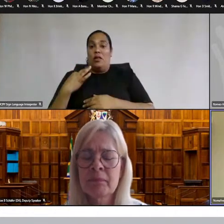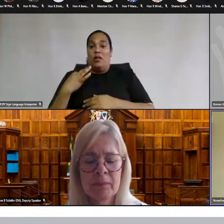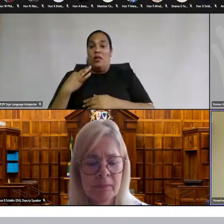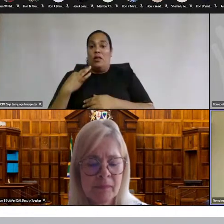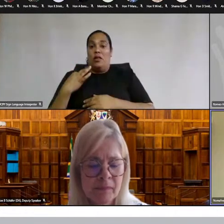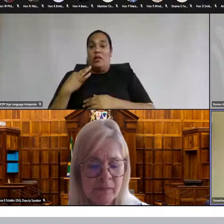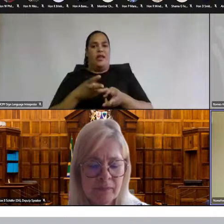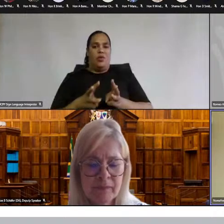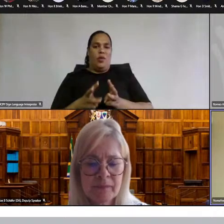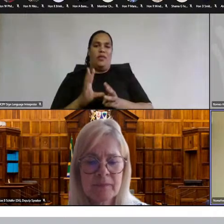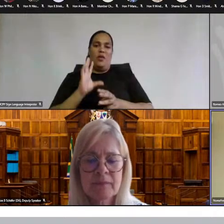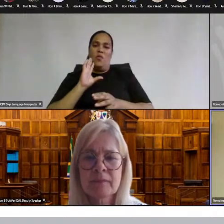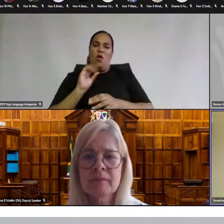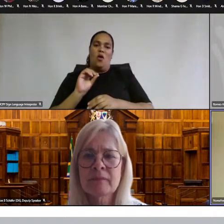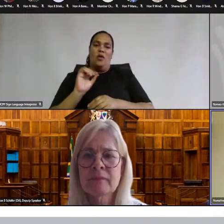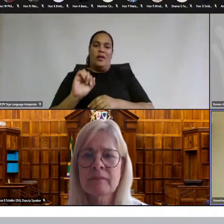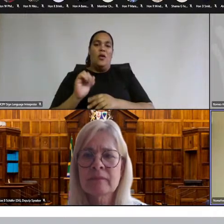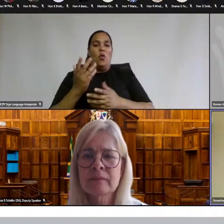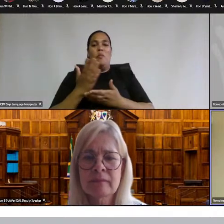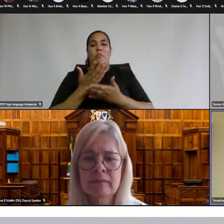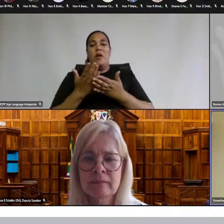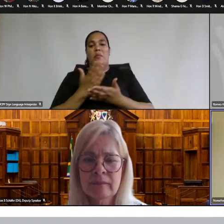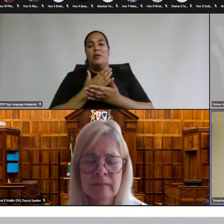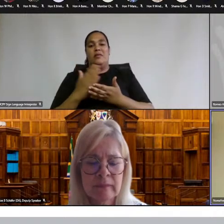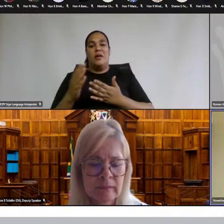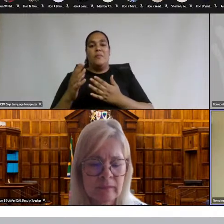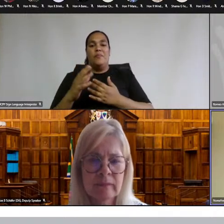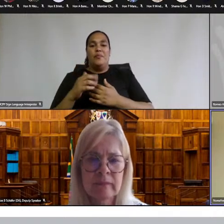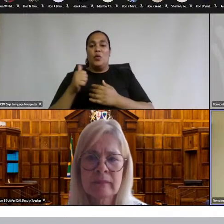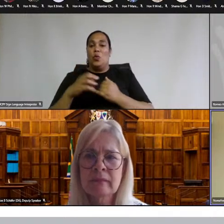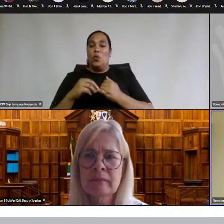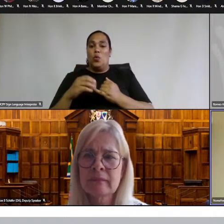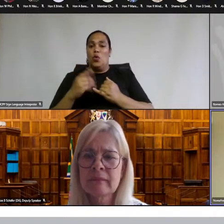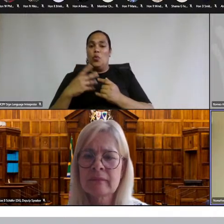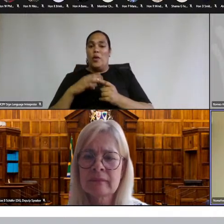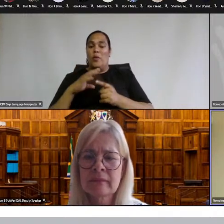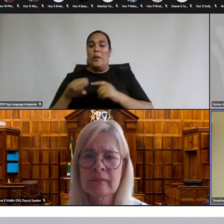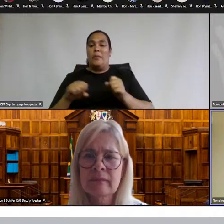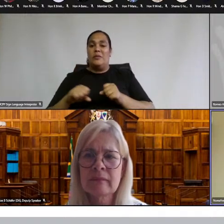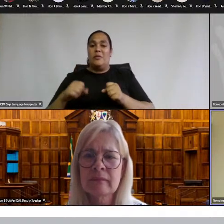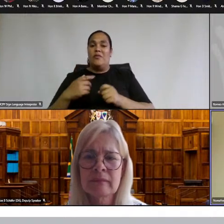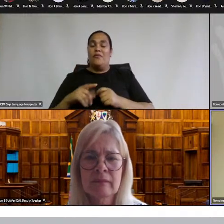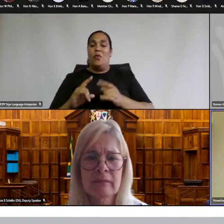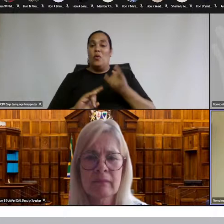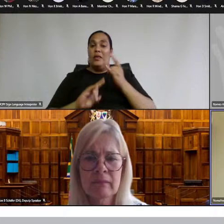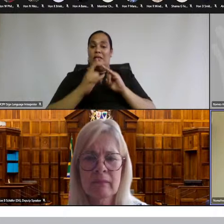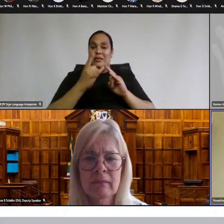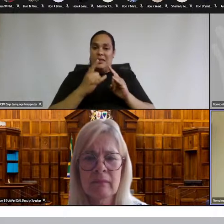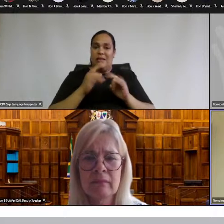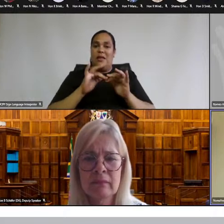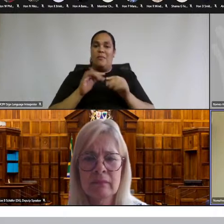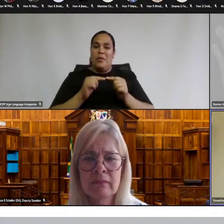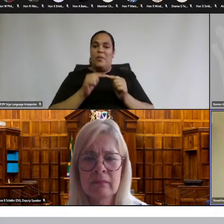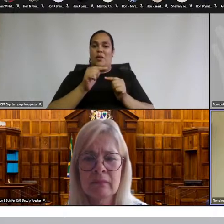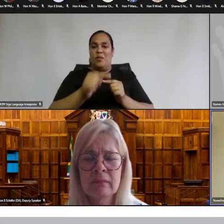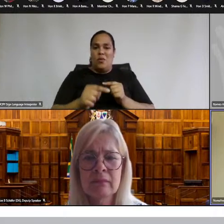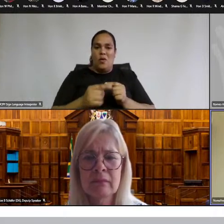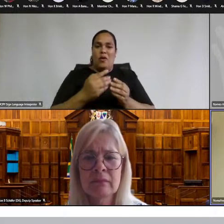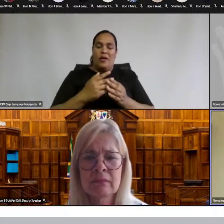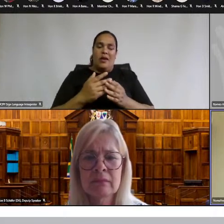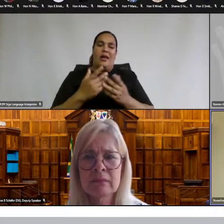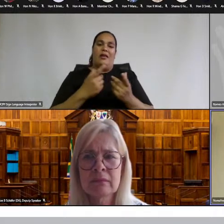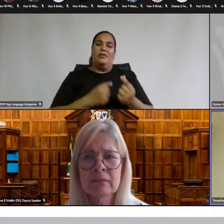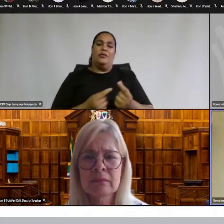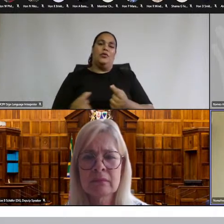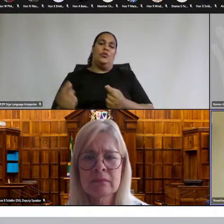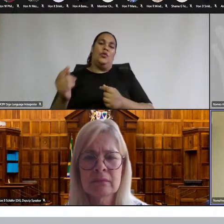regard after. Or in some cases, like in Goodwood, where we found a space through the city, and then people got them to be able to be channeled whilst they